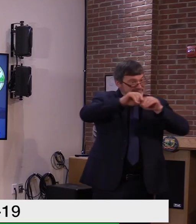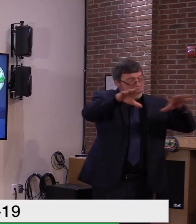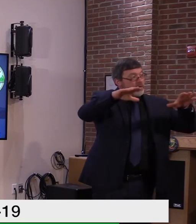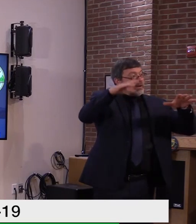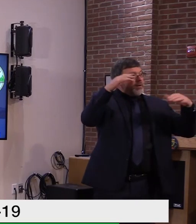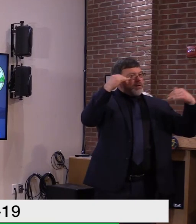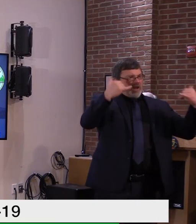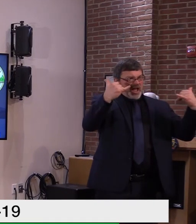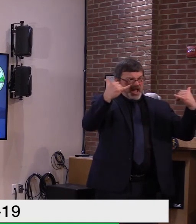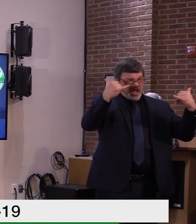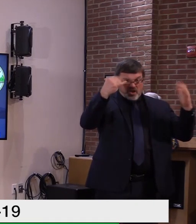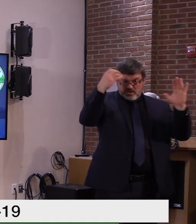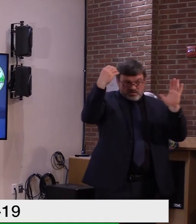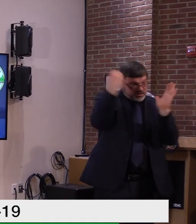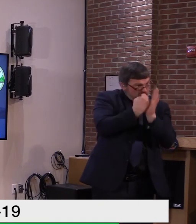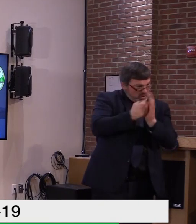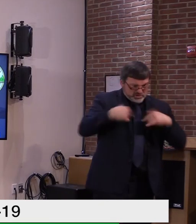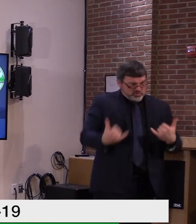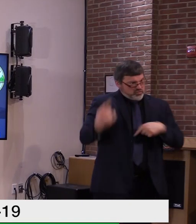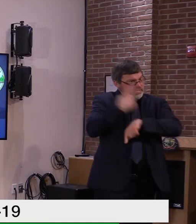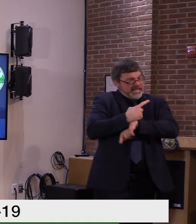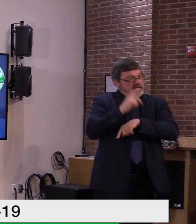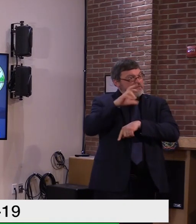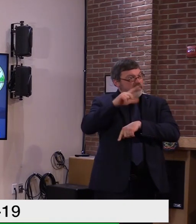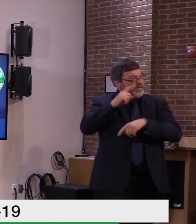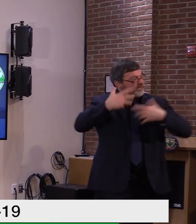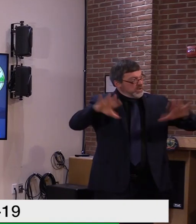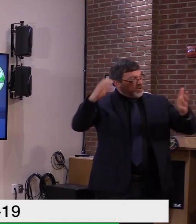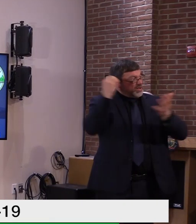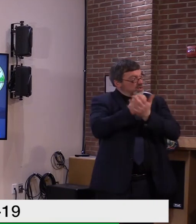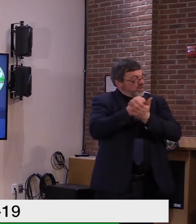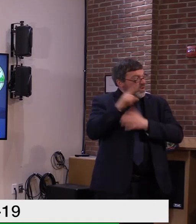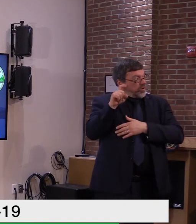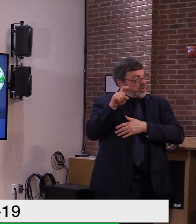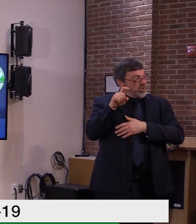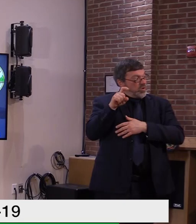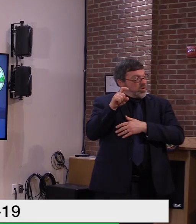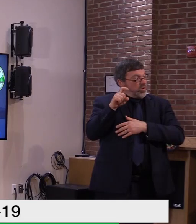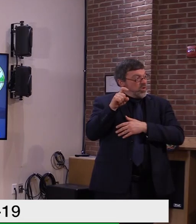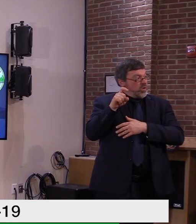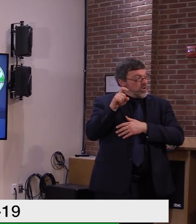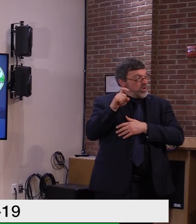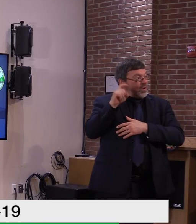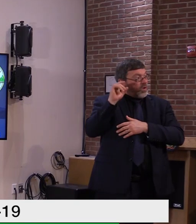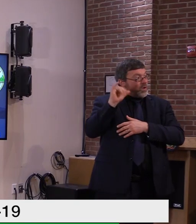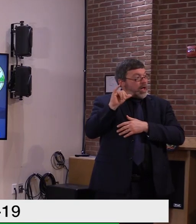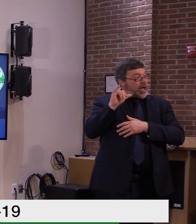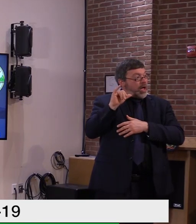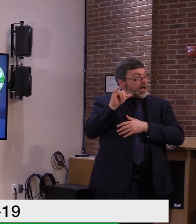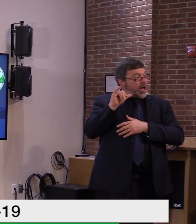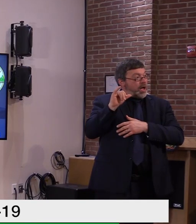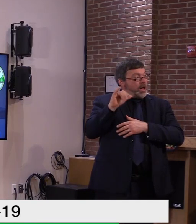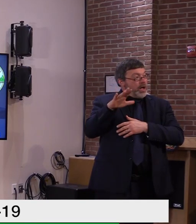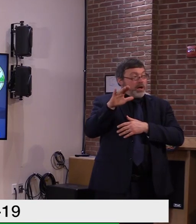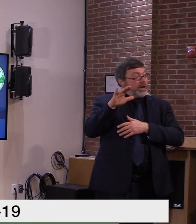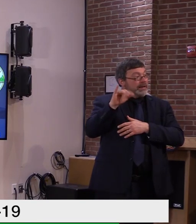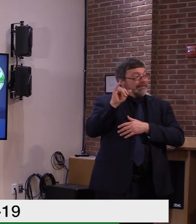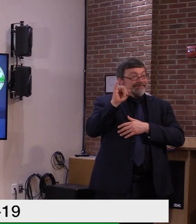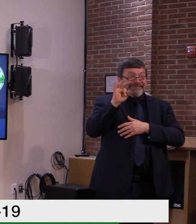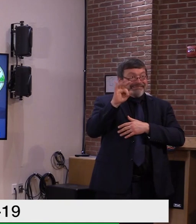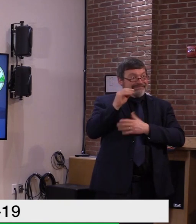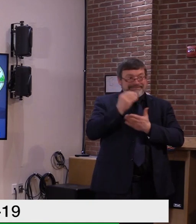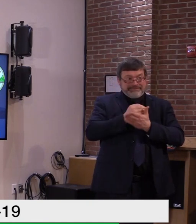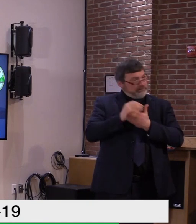is the unemployment trust fund. Is that correct? And how much money are we talking that's gone